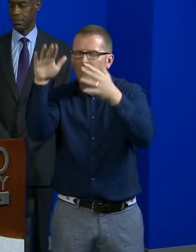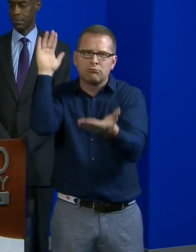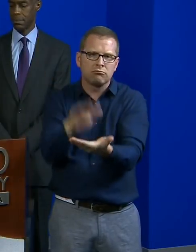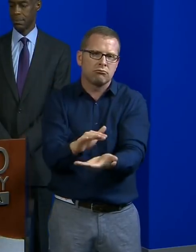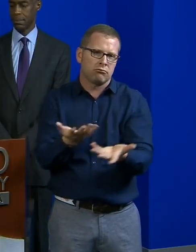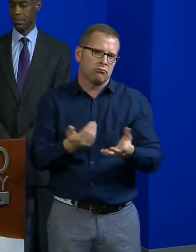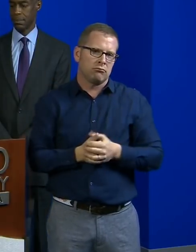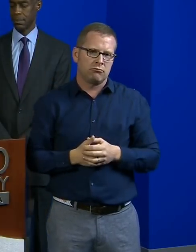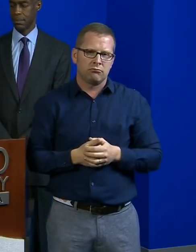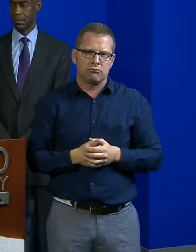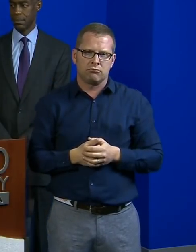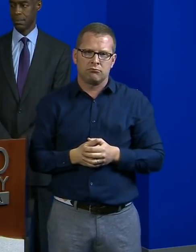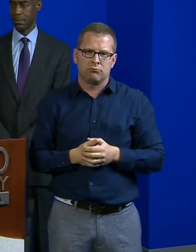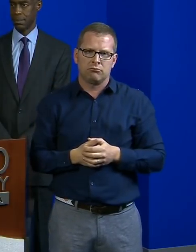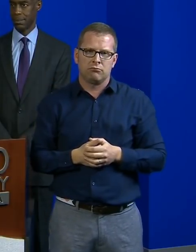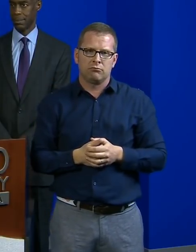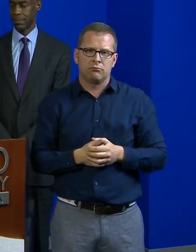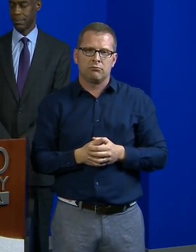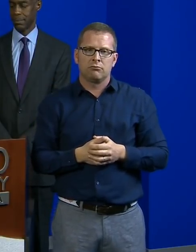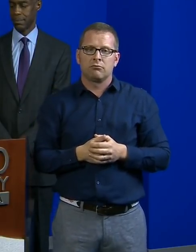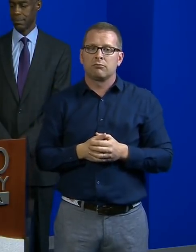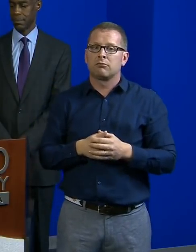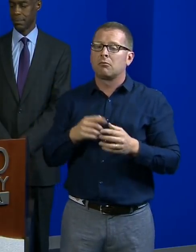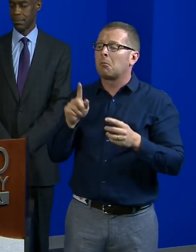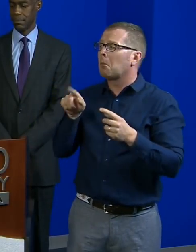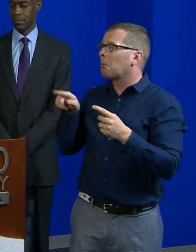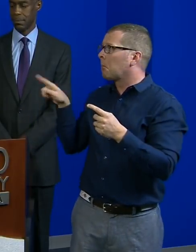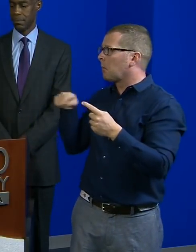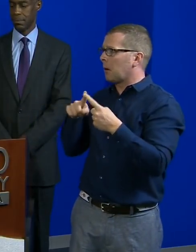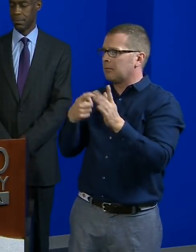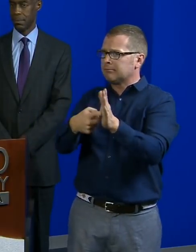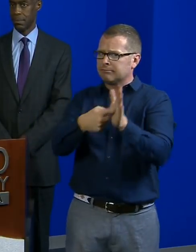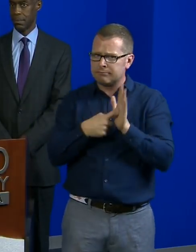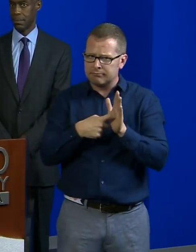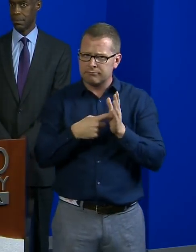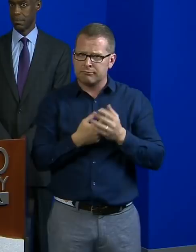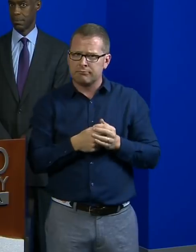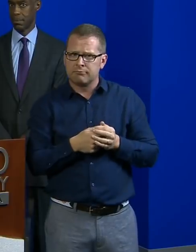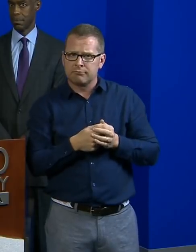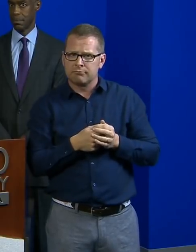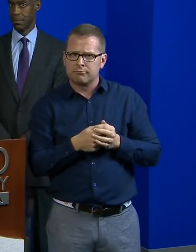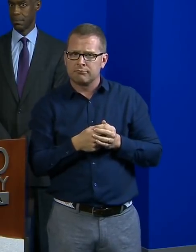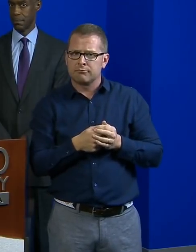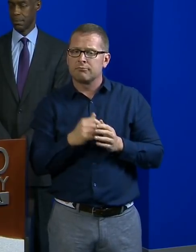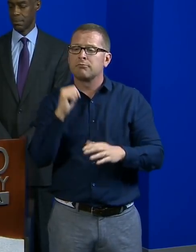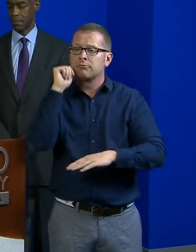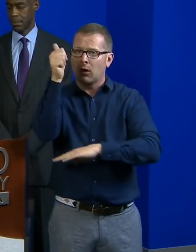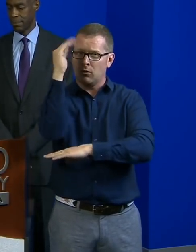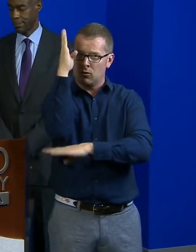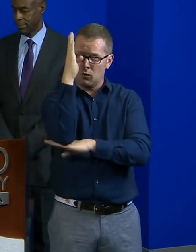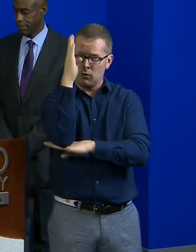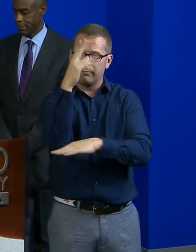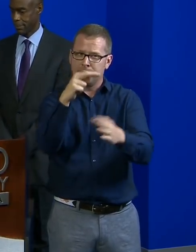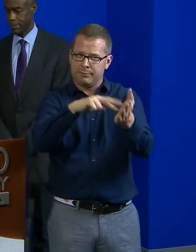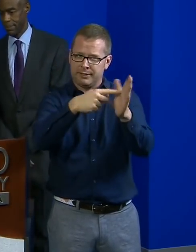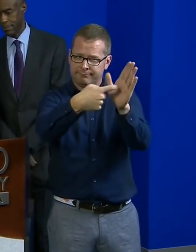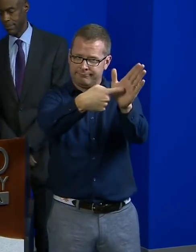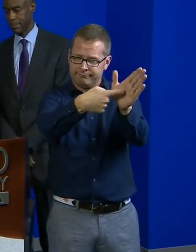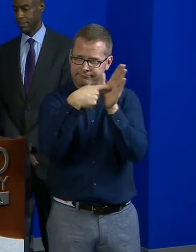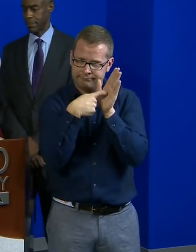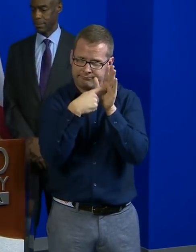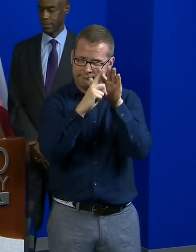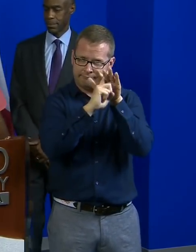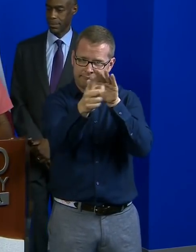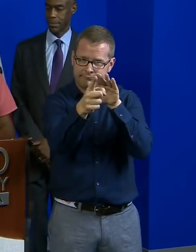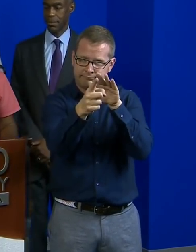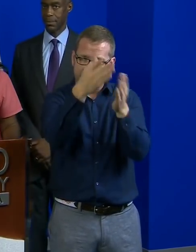be tomorrow beginning at noon, mandatory. Sheriff, can you talk a little bit about, so you're urging people not to be